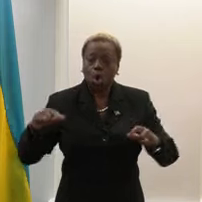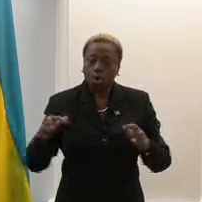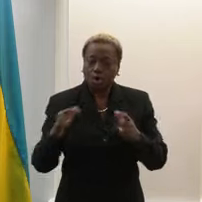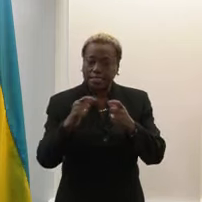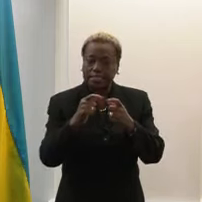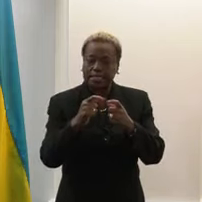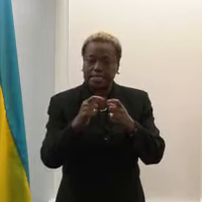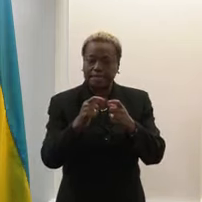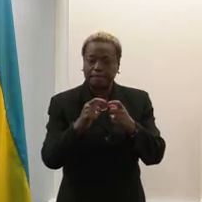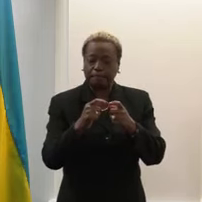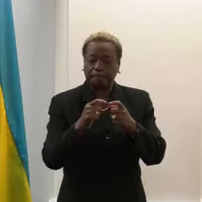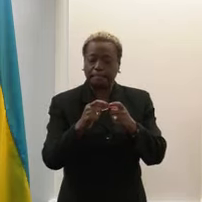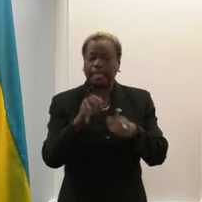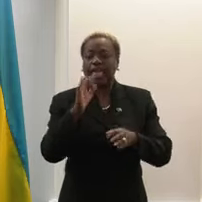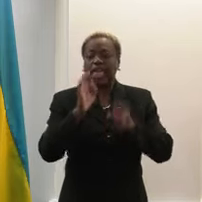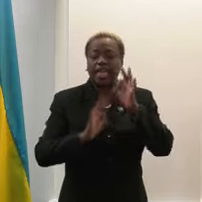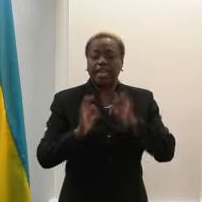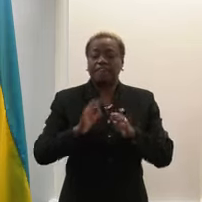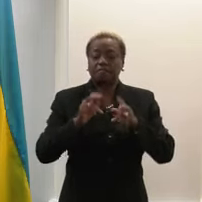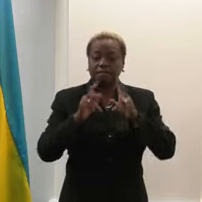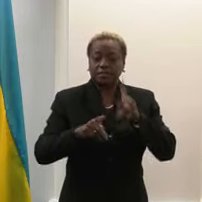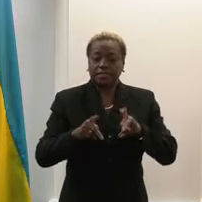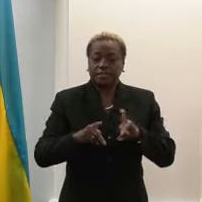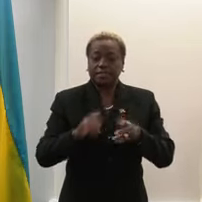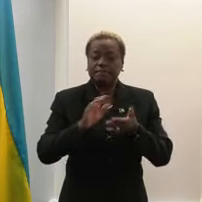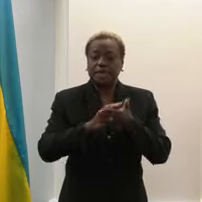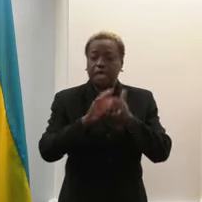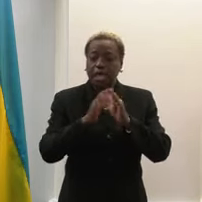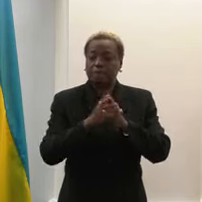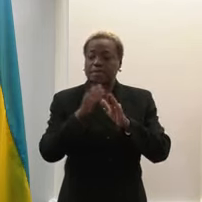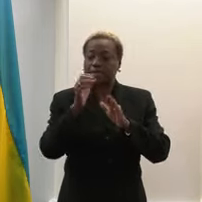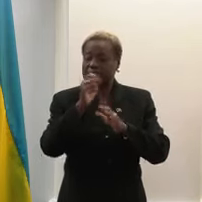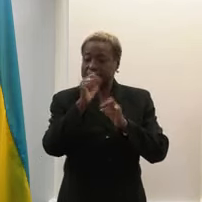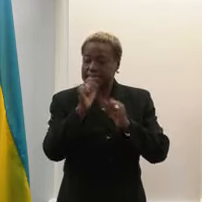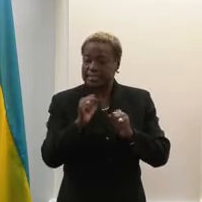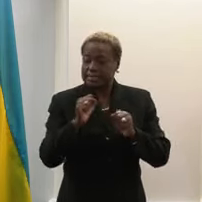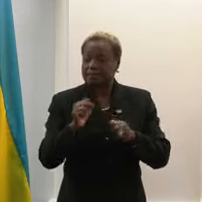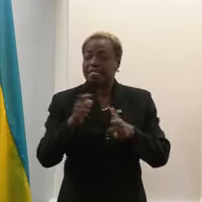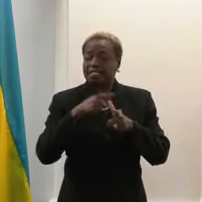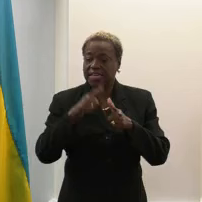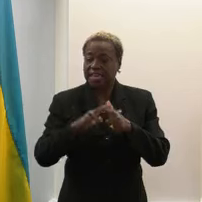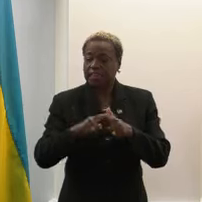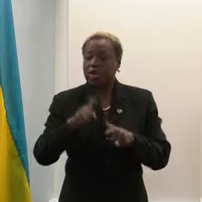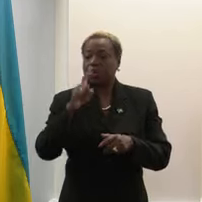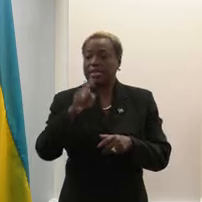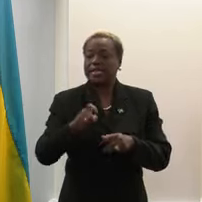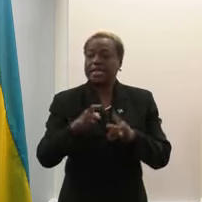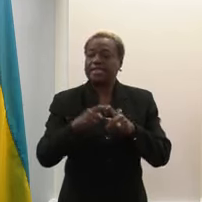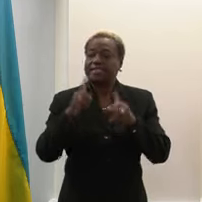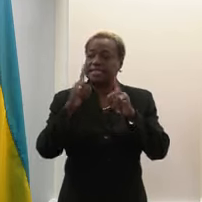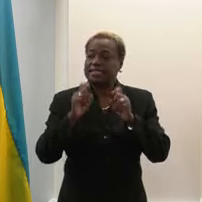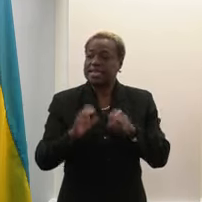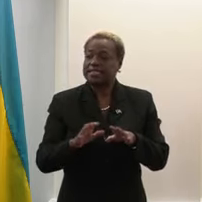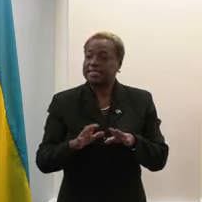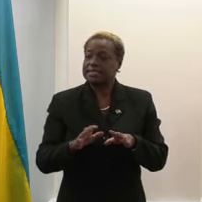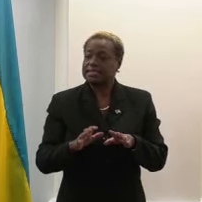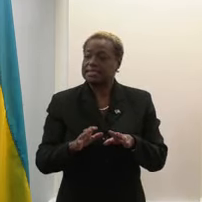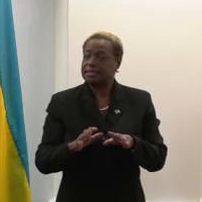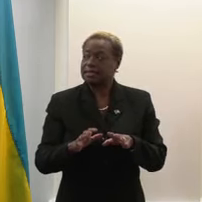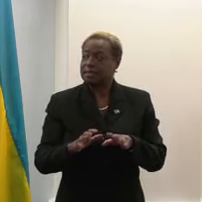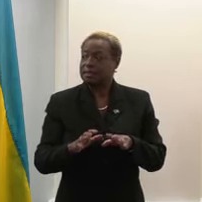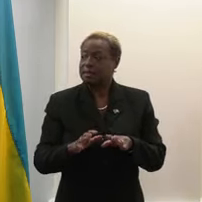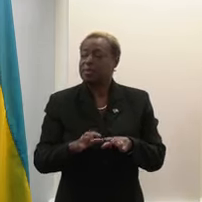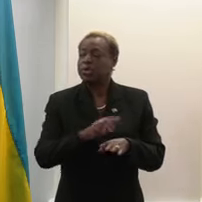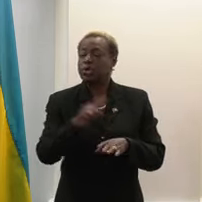And certainly, if persons actually become symptomatic, then we will need to test. But why you go in quarantine